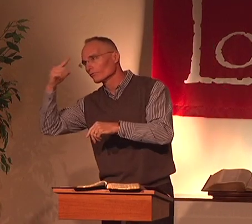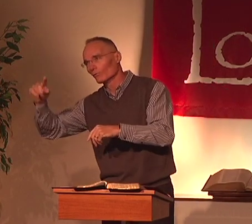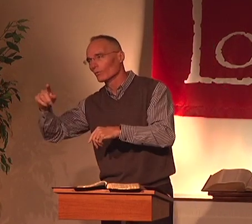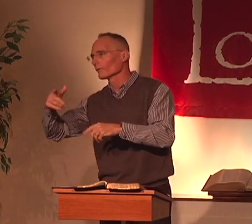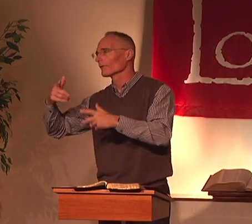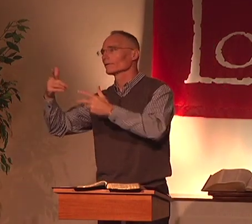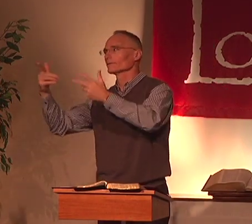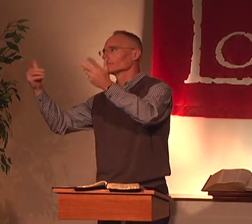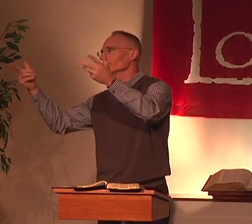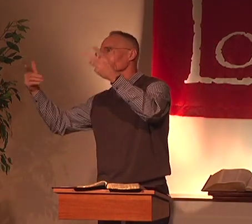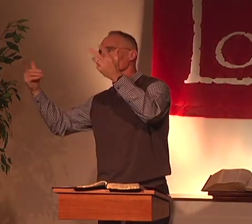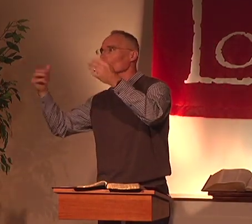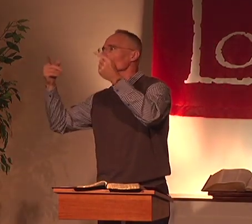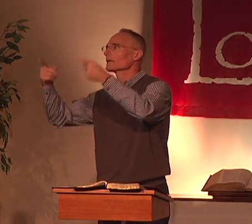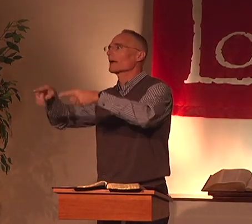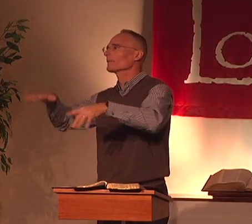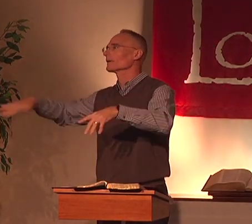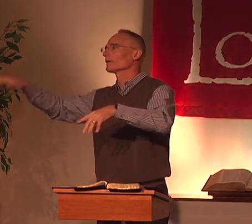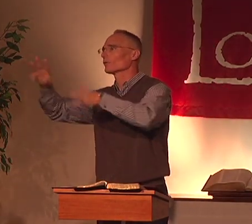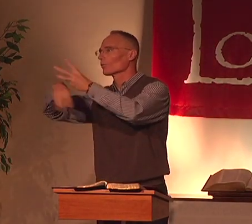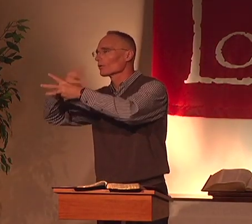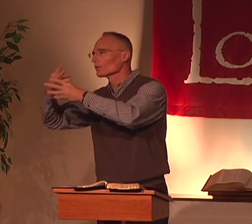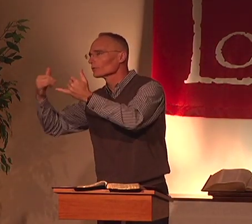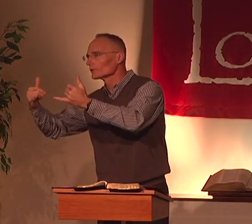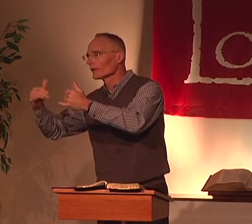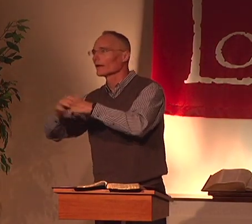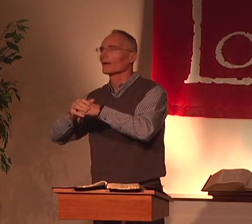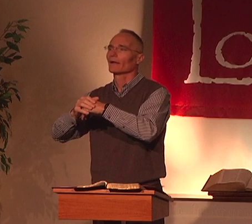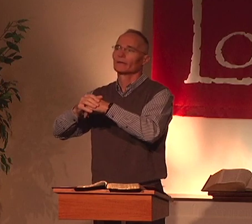culture For What's happening Out there In the world